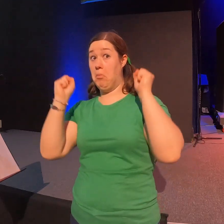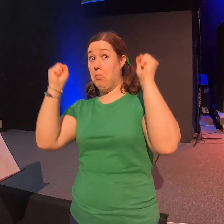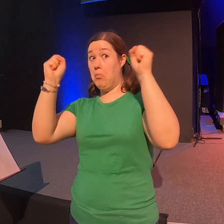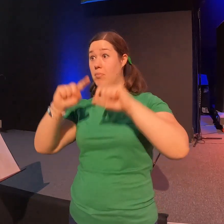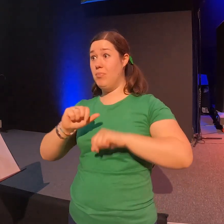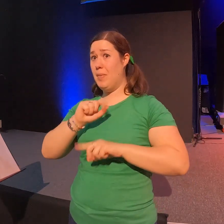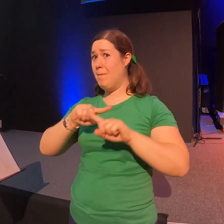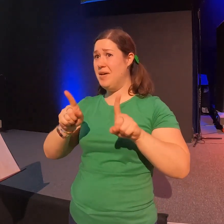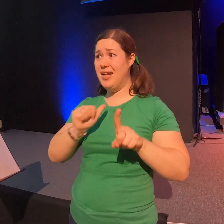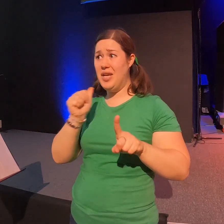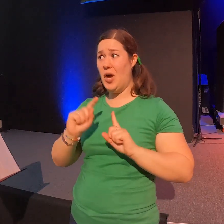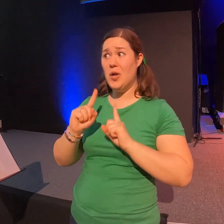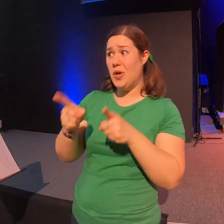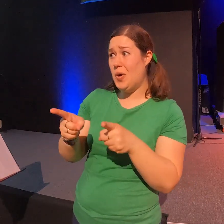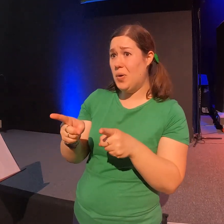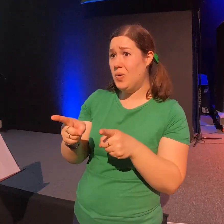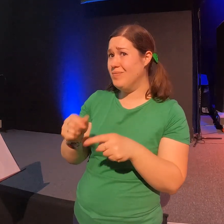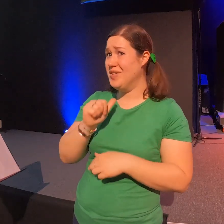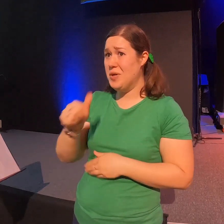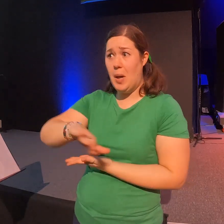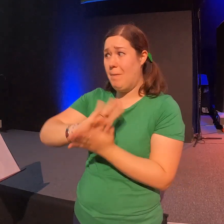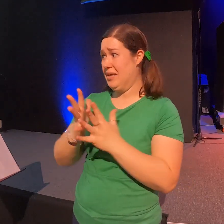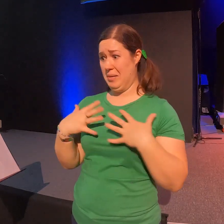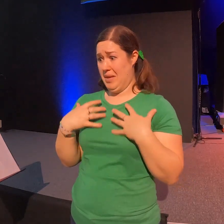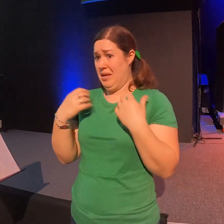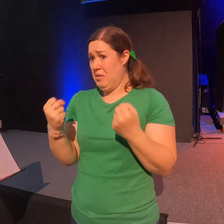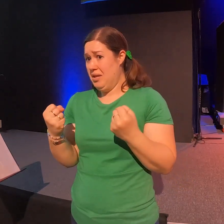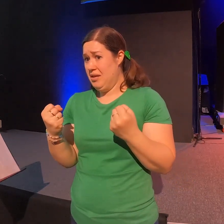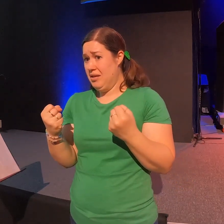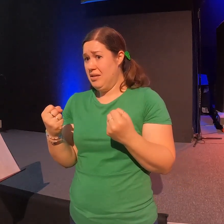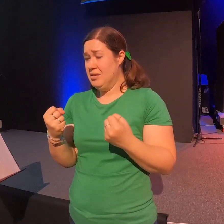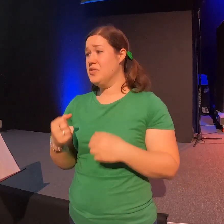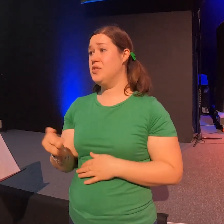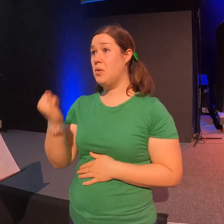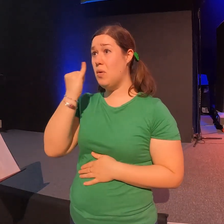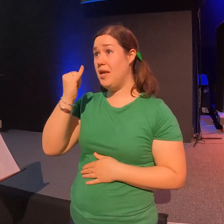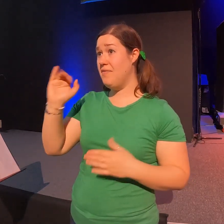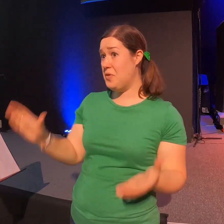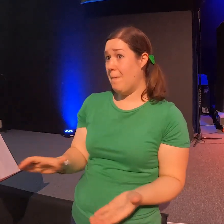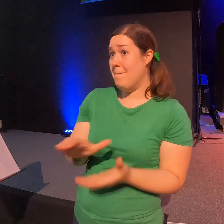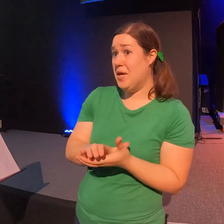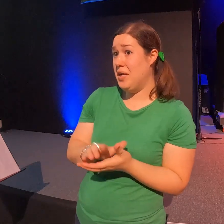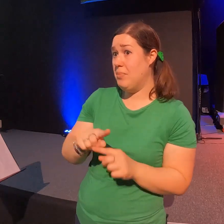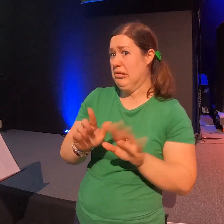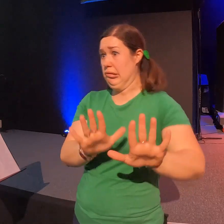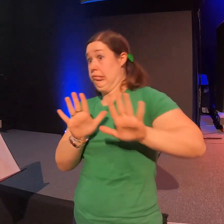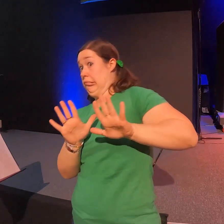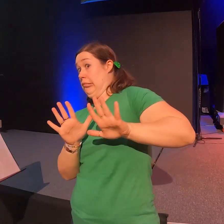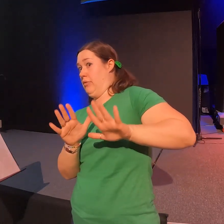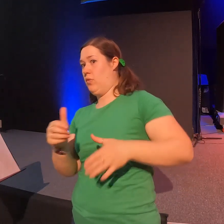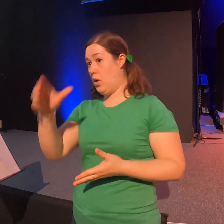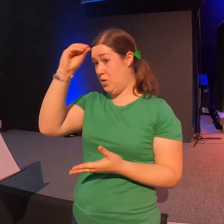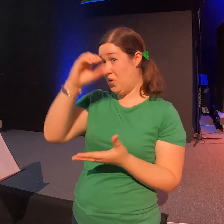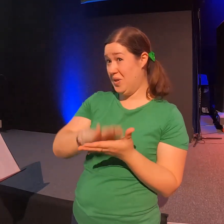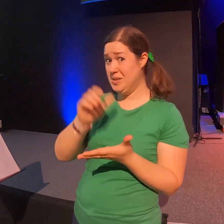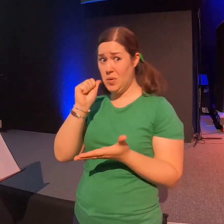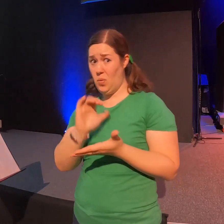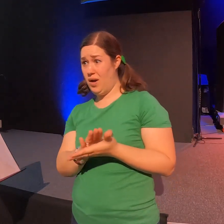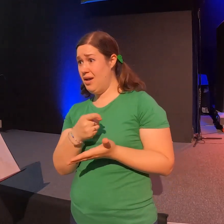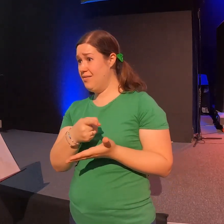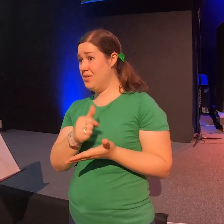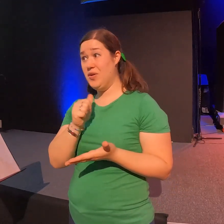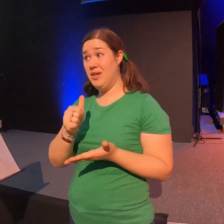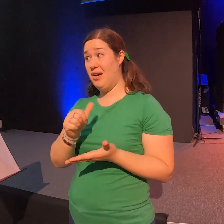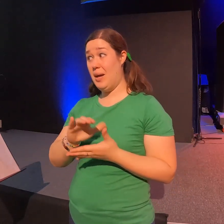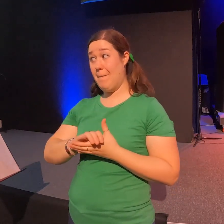avoid your spouse? Yes, but you won't be married for long. Amen? It's just the truth. Can you be part